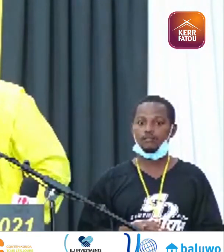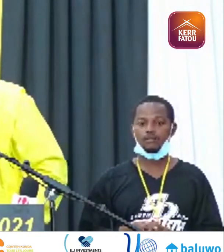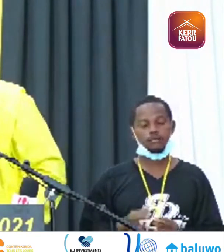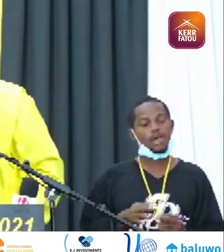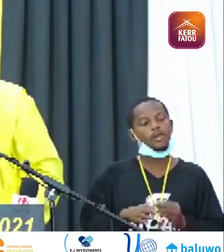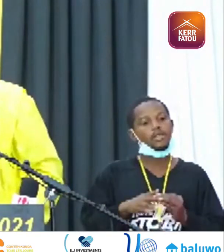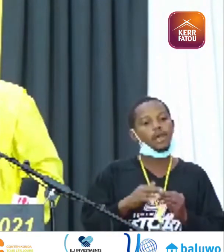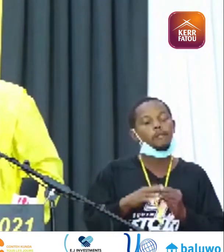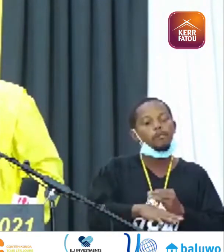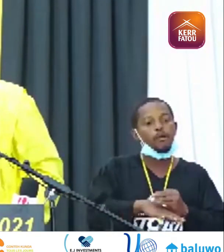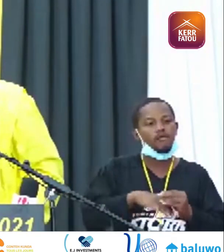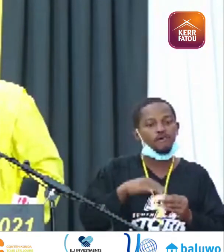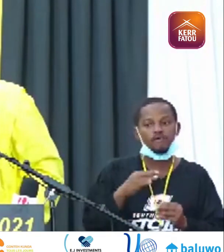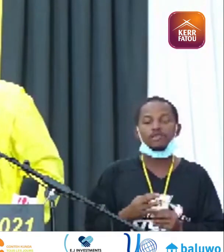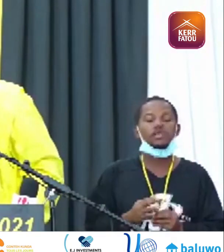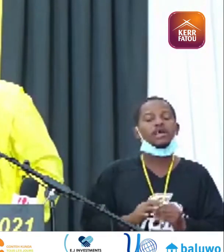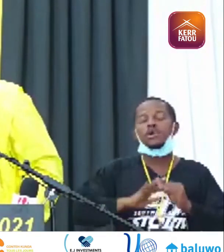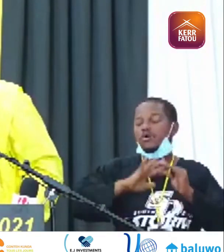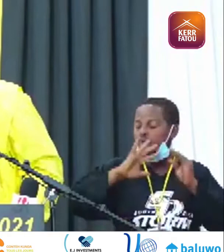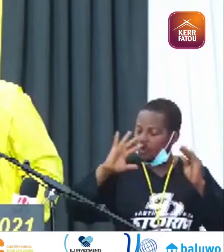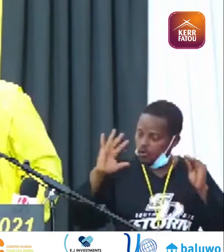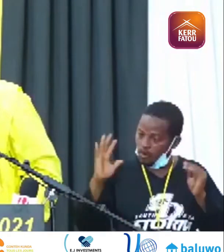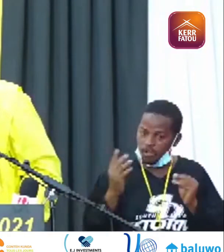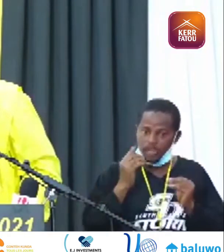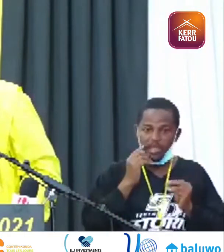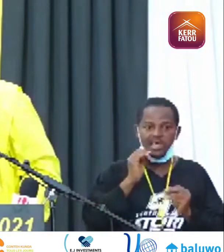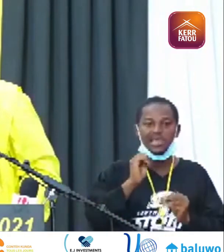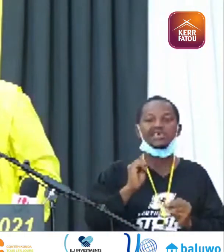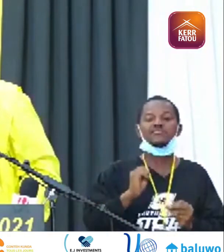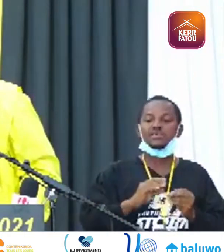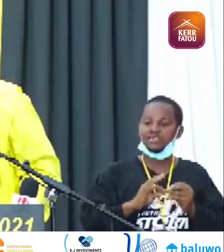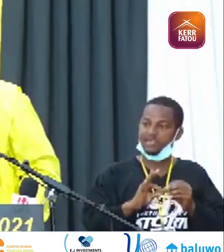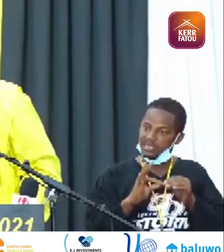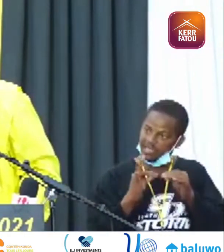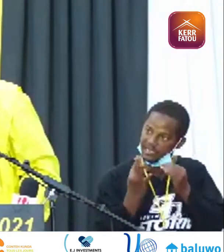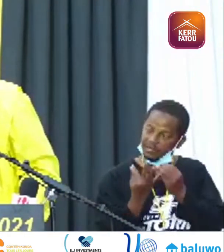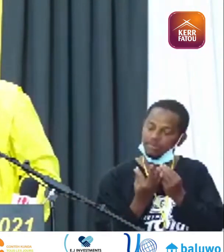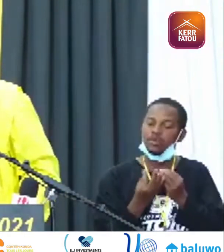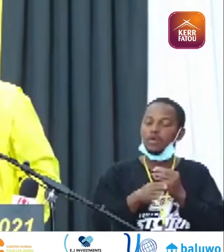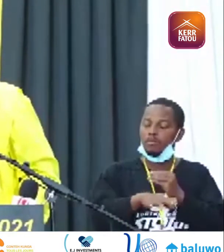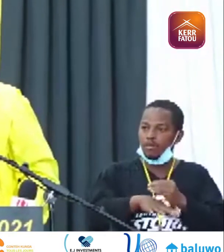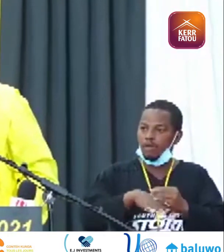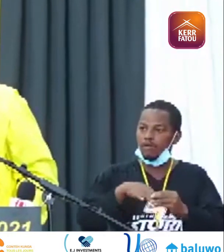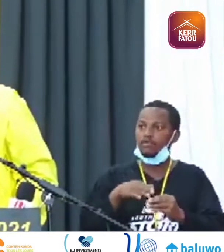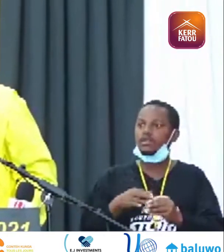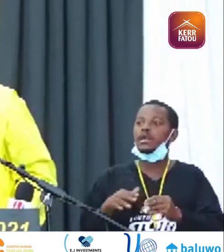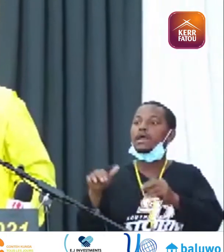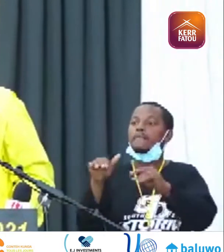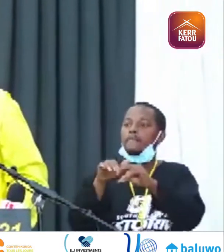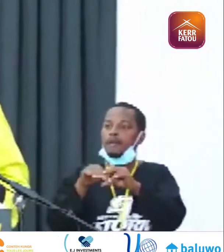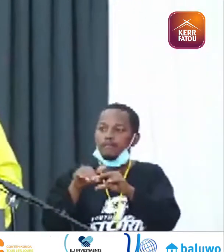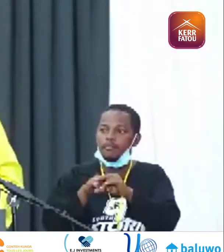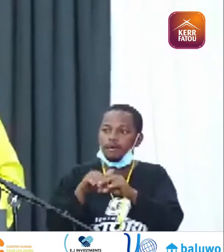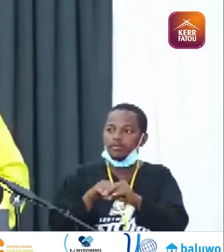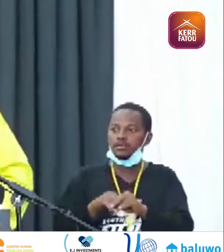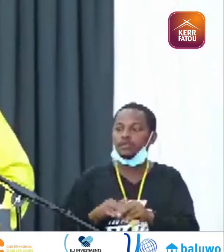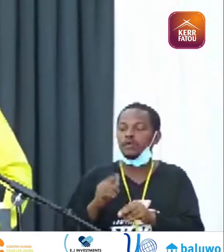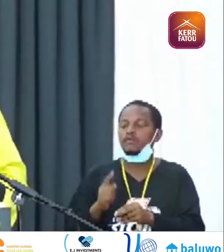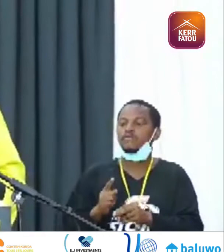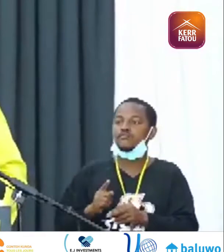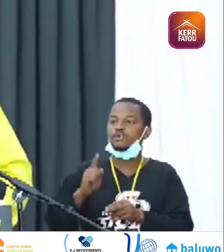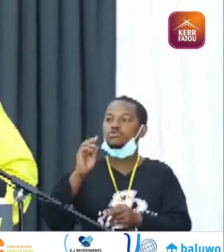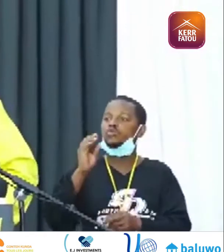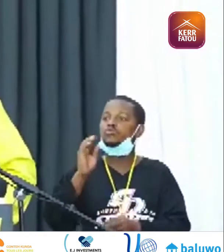therefore on behalf of the entire executive on behalf of the membership of the